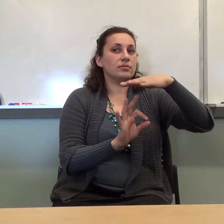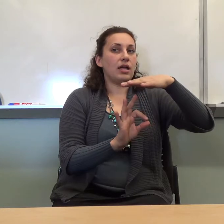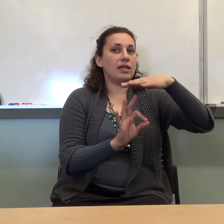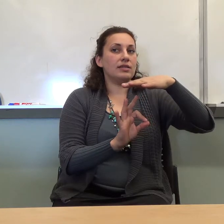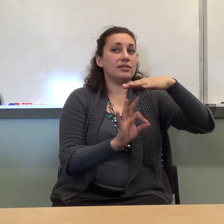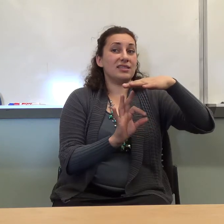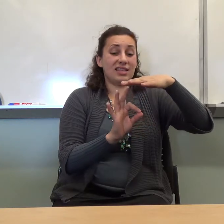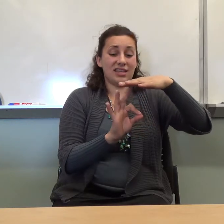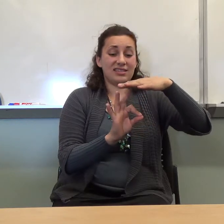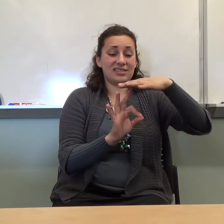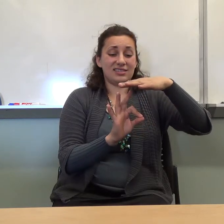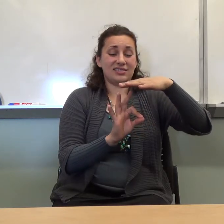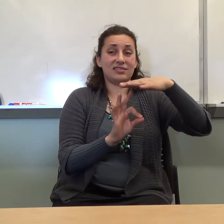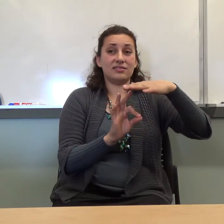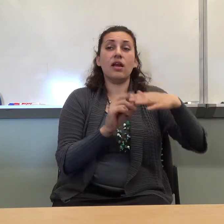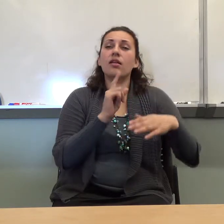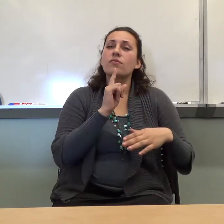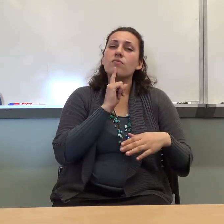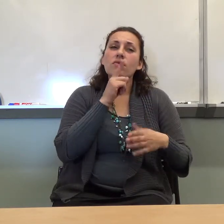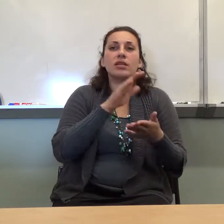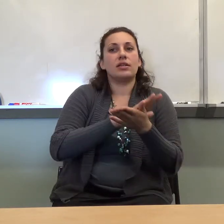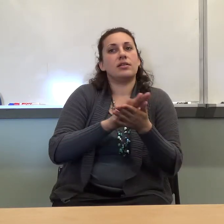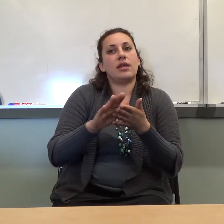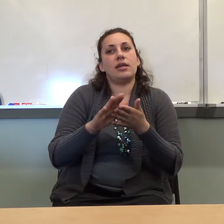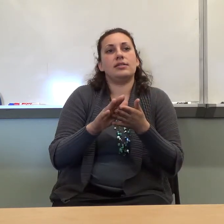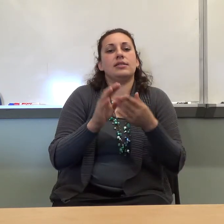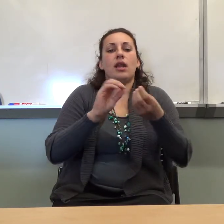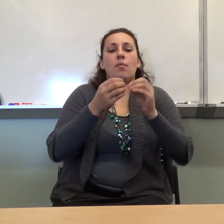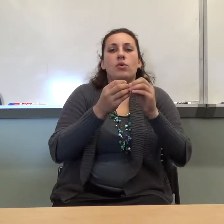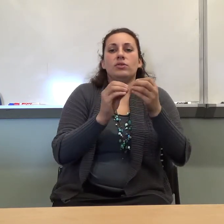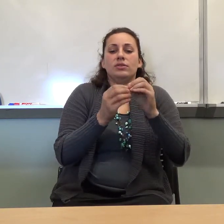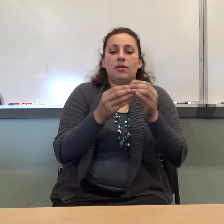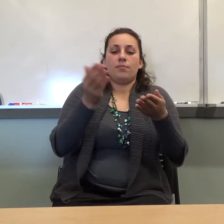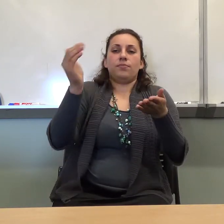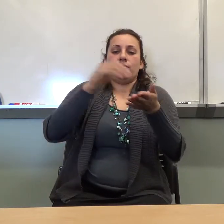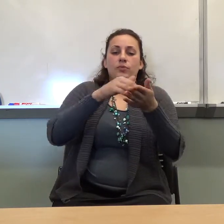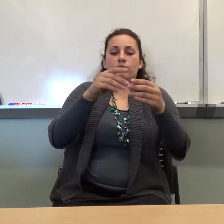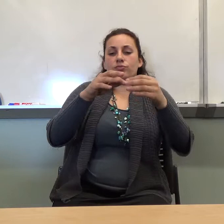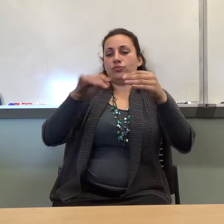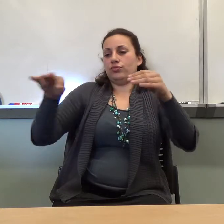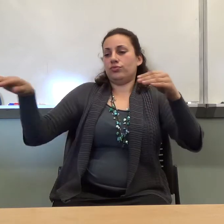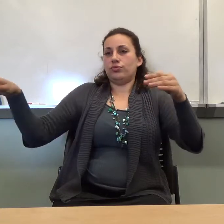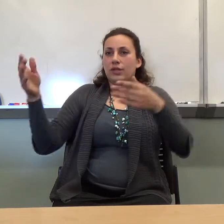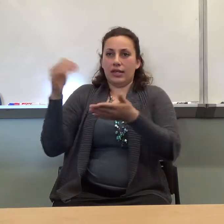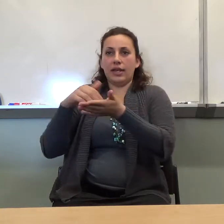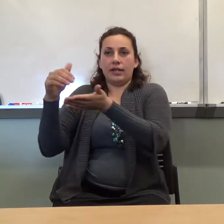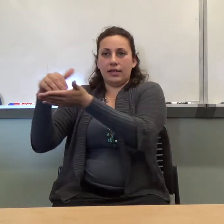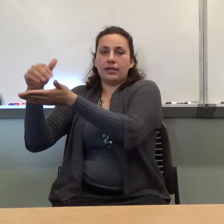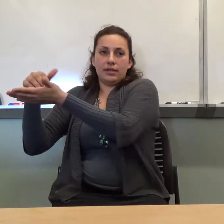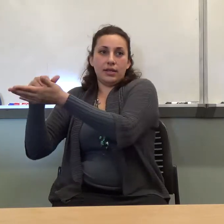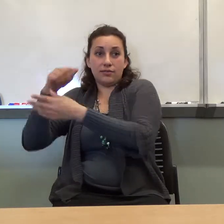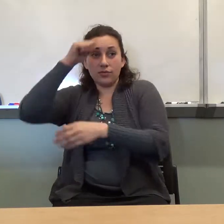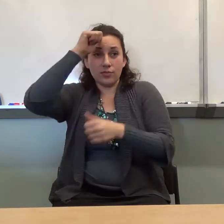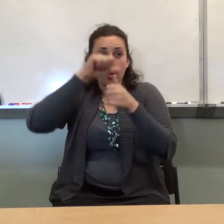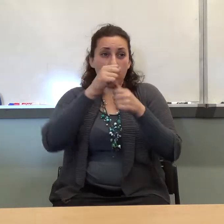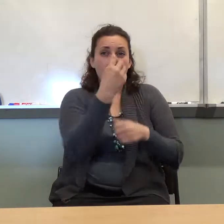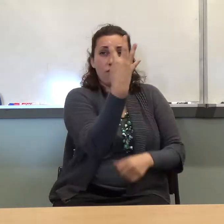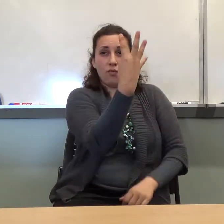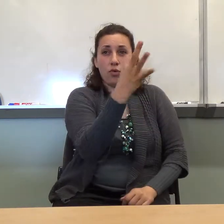are extremely nice repeaters for the simple reason that, well, we just did 4 ninths. What did we get with 4 ninths? Anyone